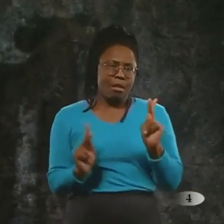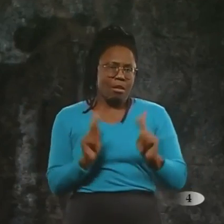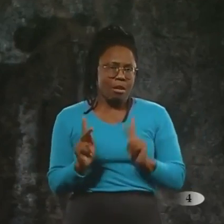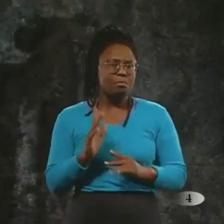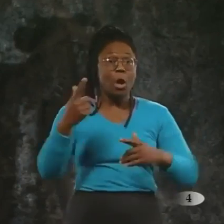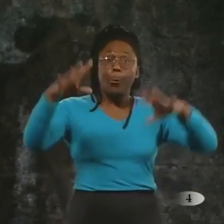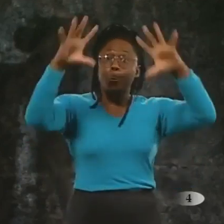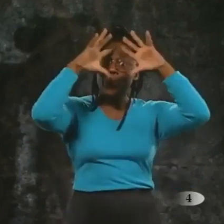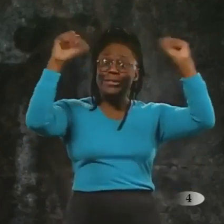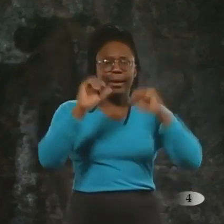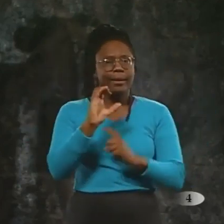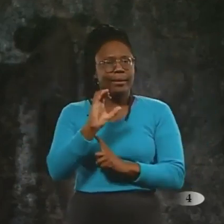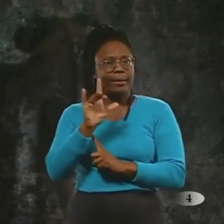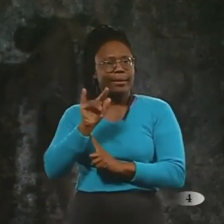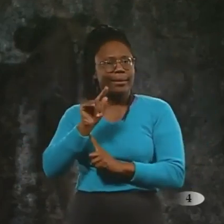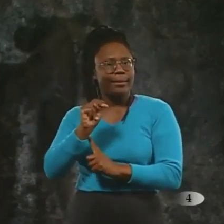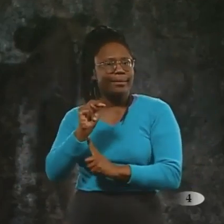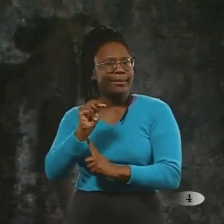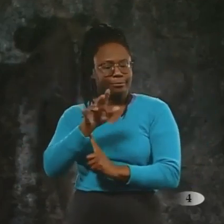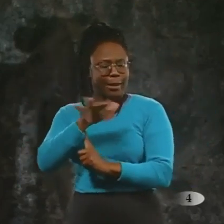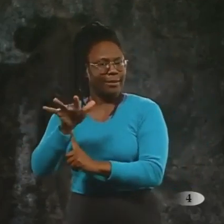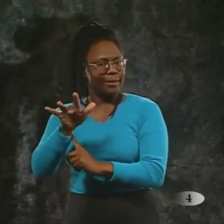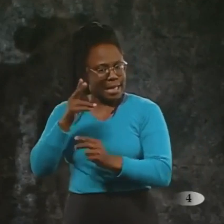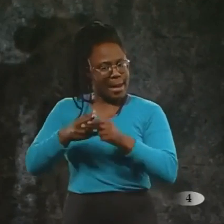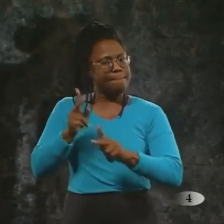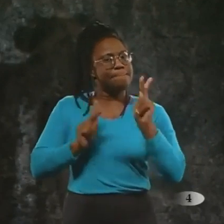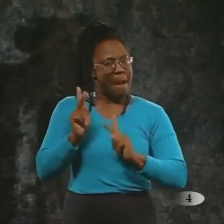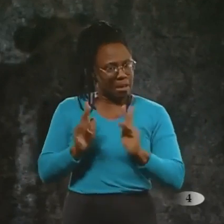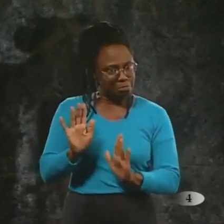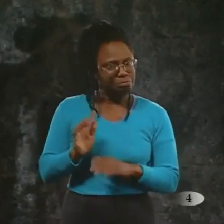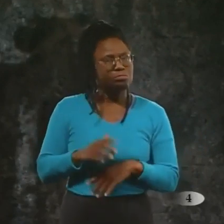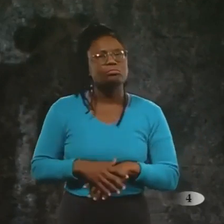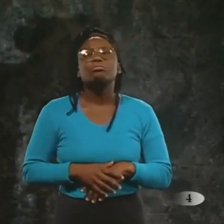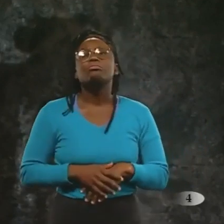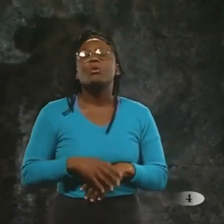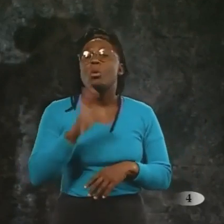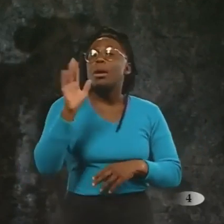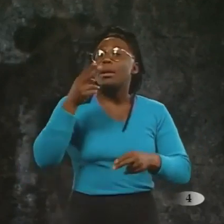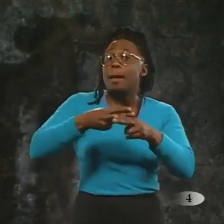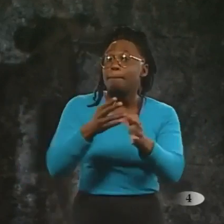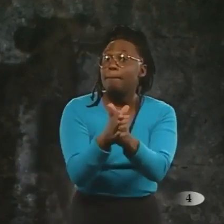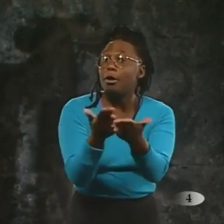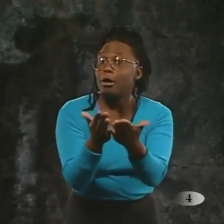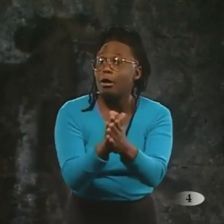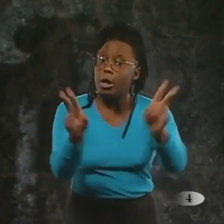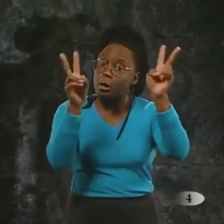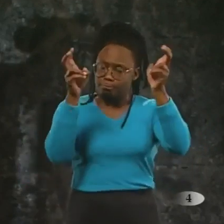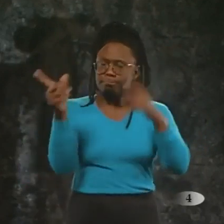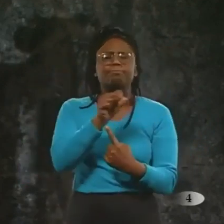you should always fingerspell the names of people. For example, President Clinton, you fingerspell the name Clinton. Or you